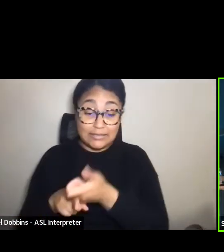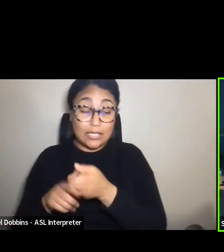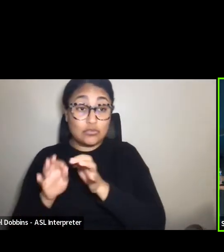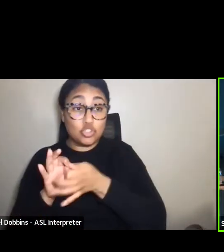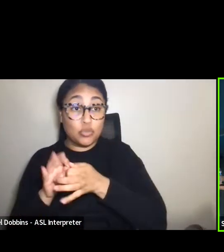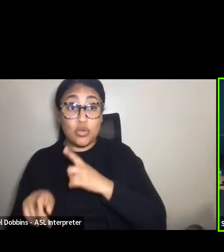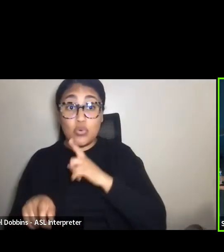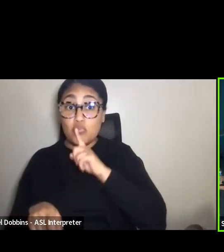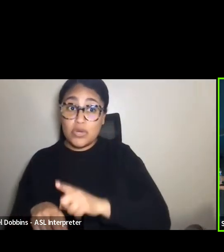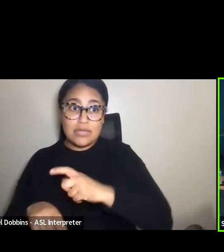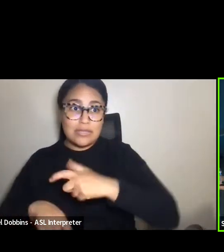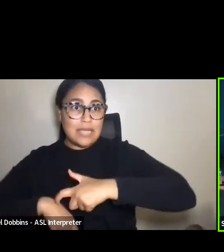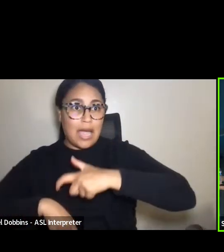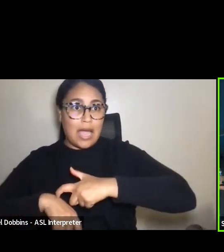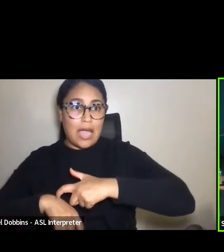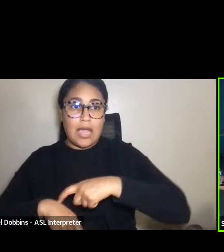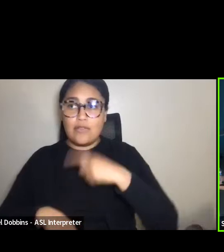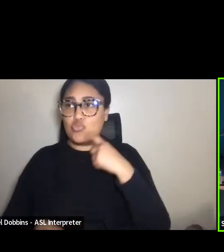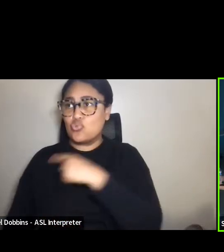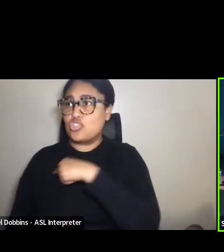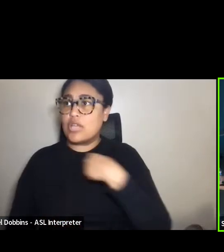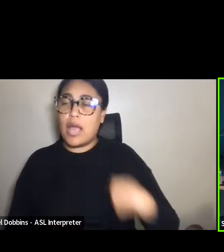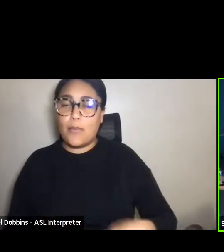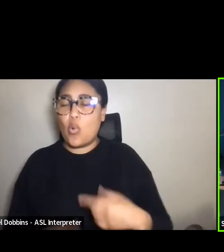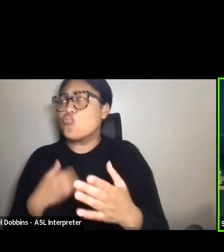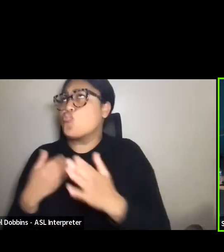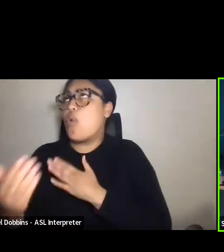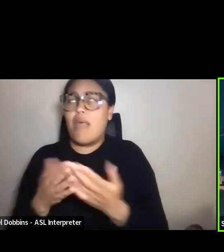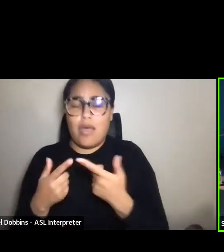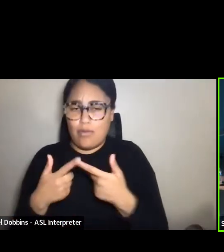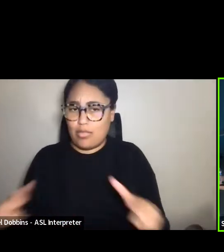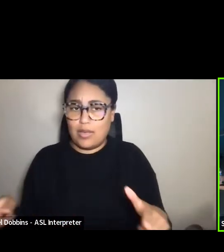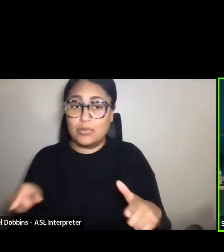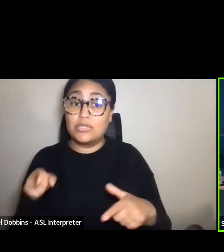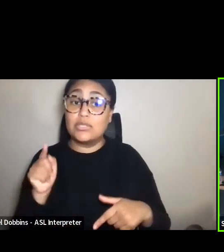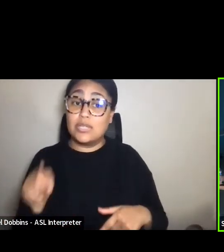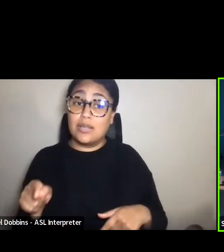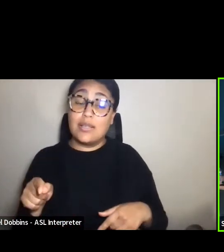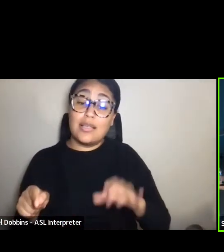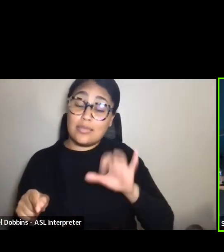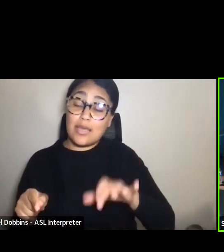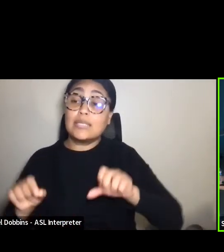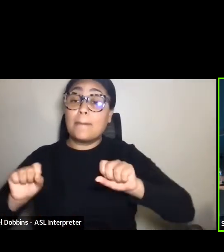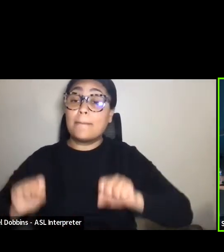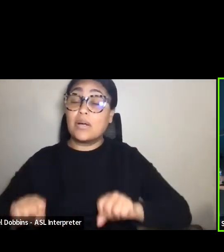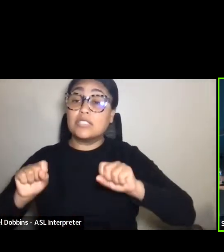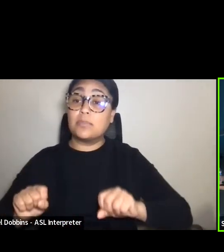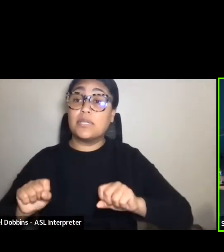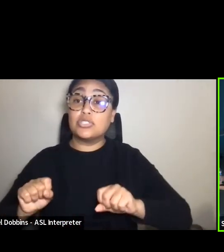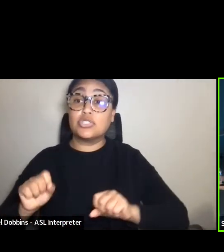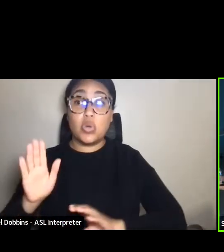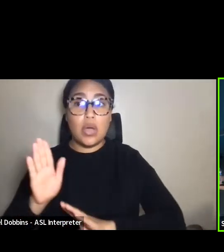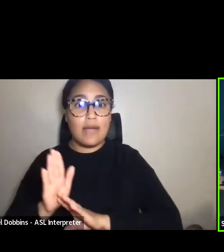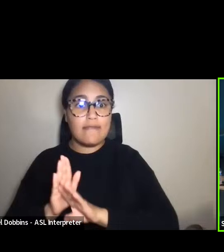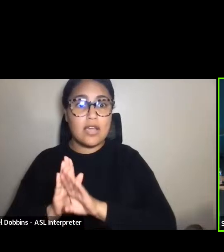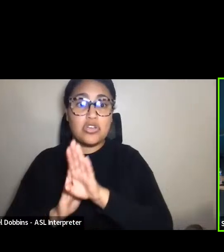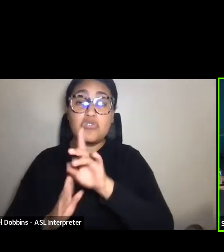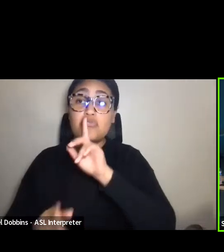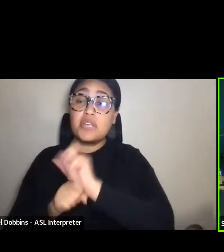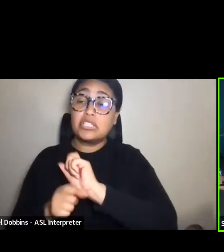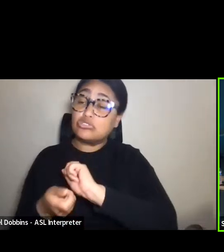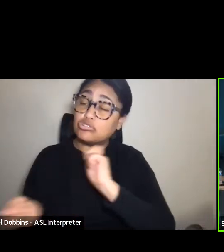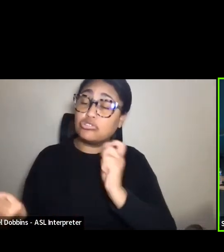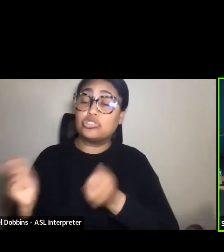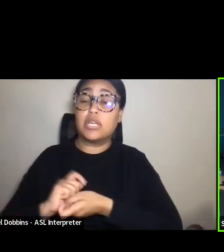real time into Mandarin, or you name the language. So these are potential innovations that can really change